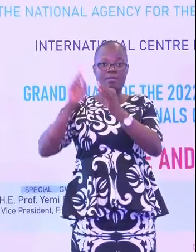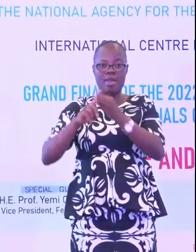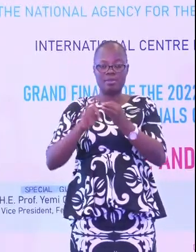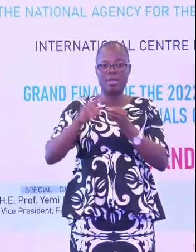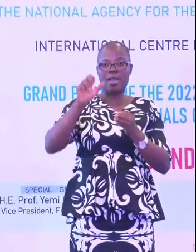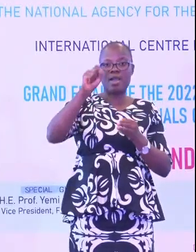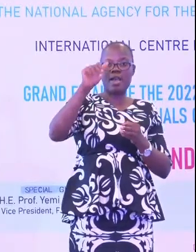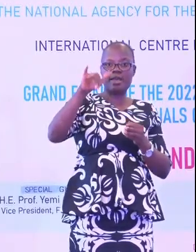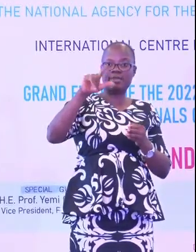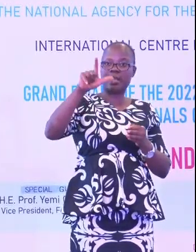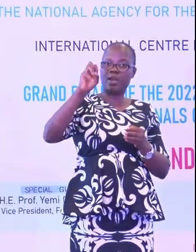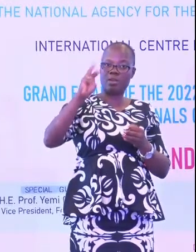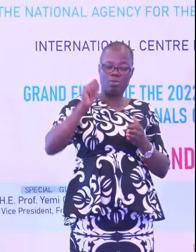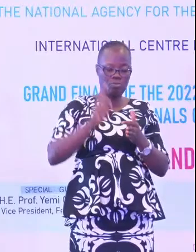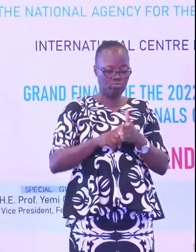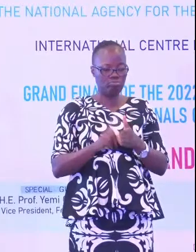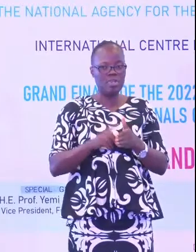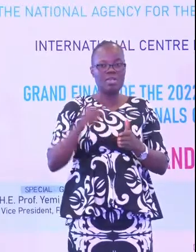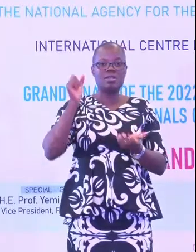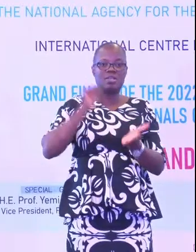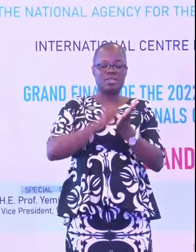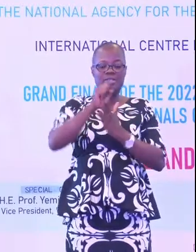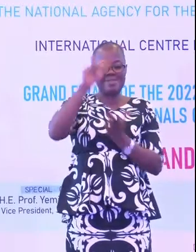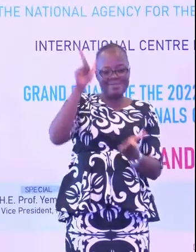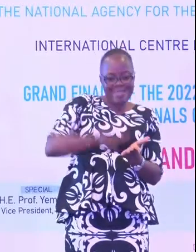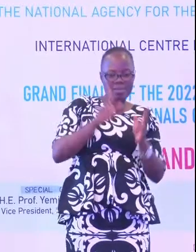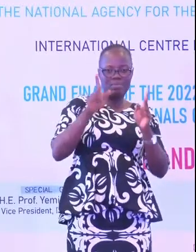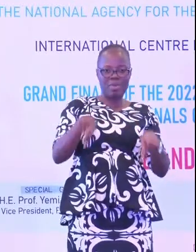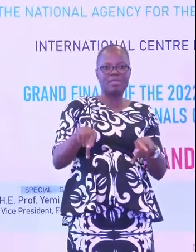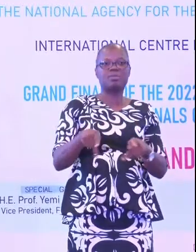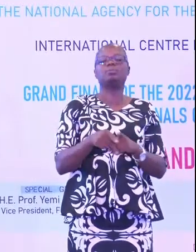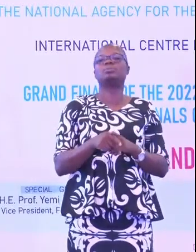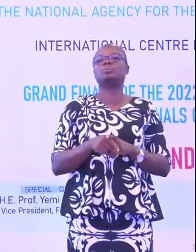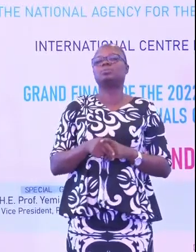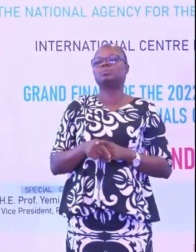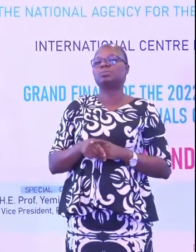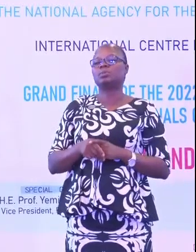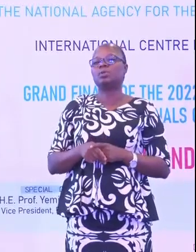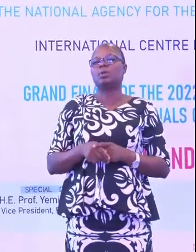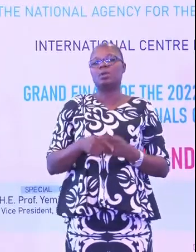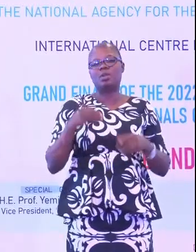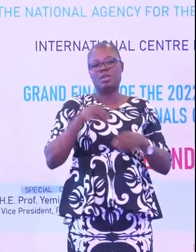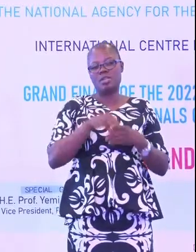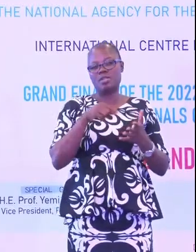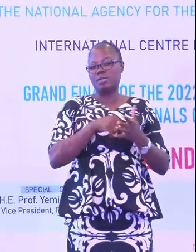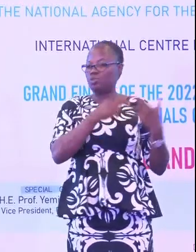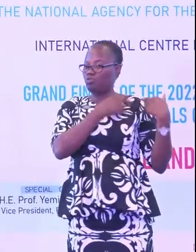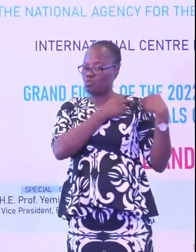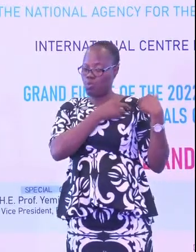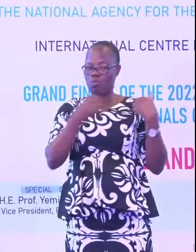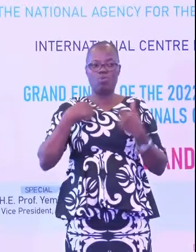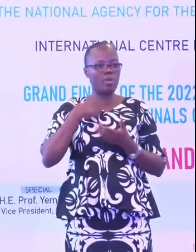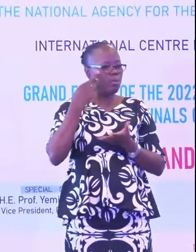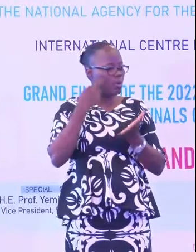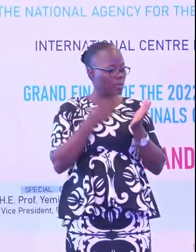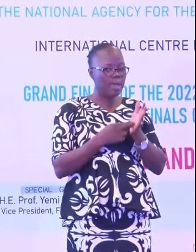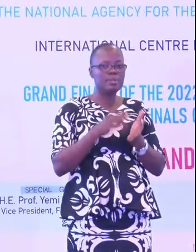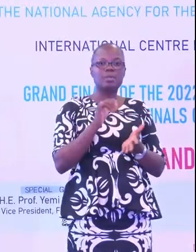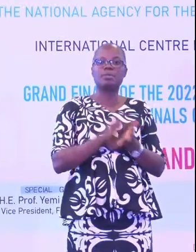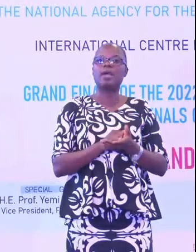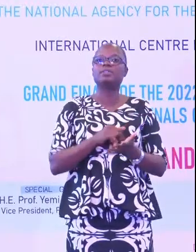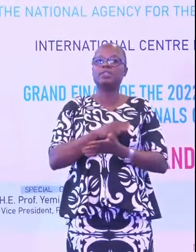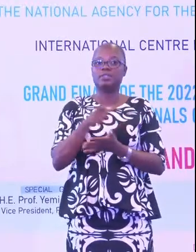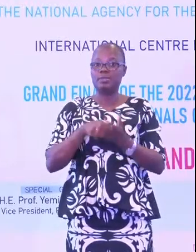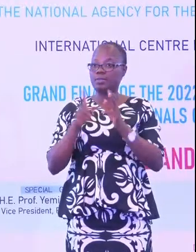asylum seekers, stateless persons, as well as returnees. In this role, we recognize that